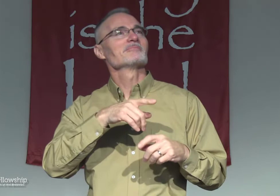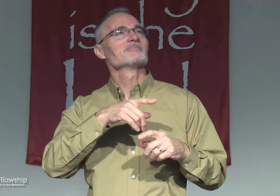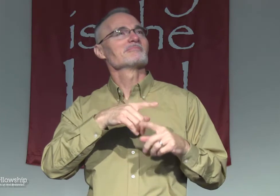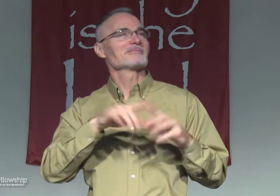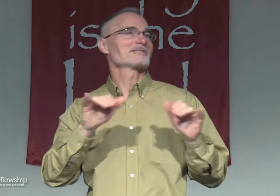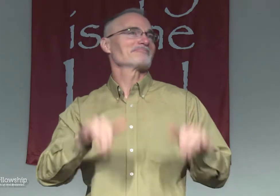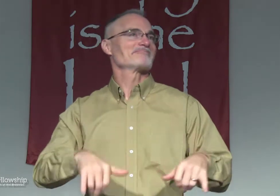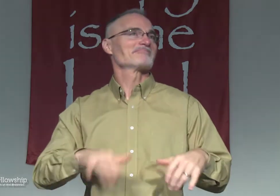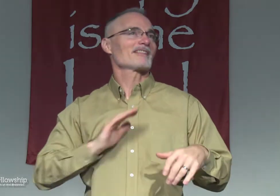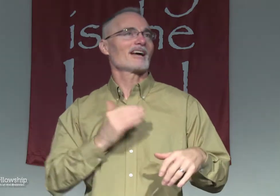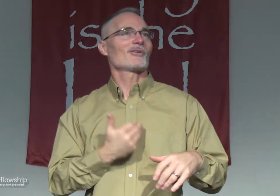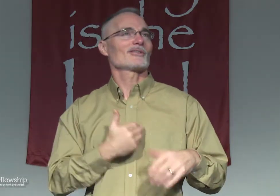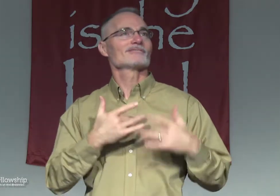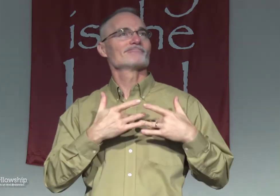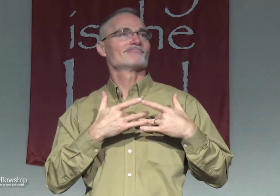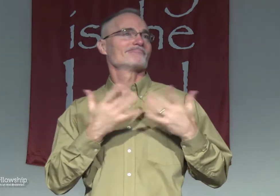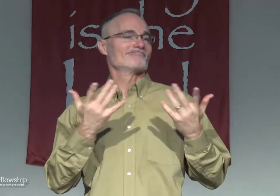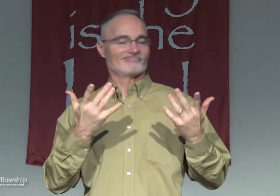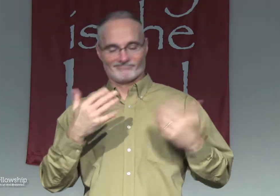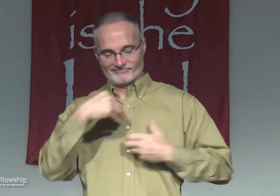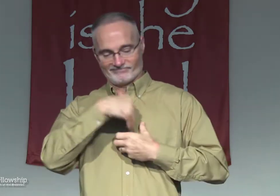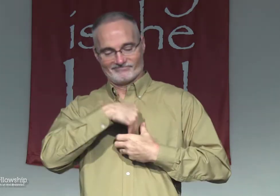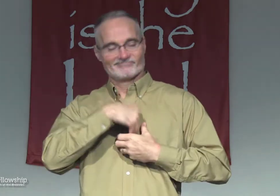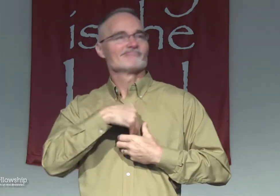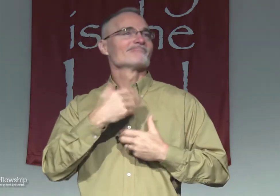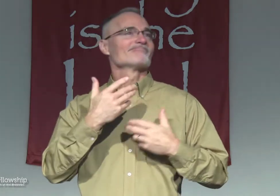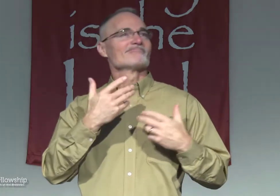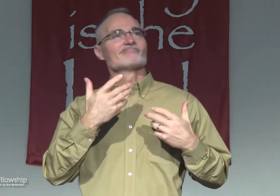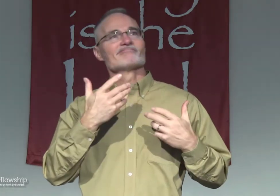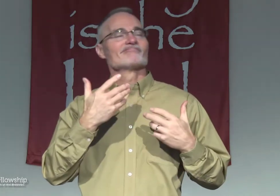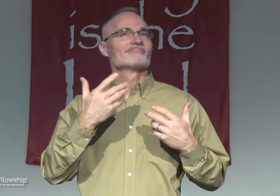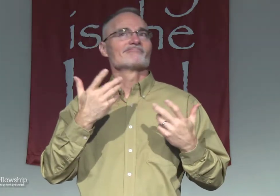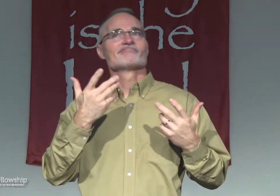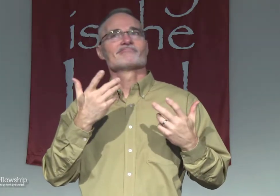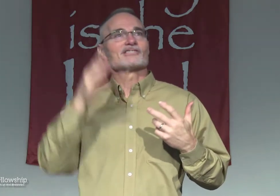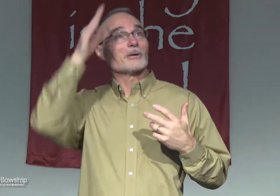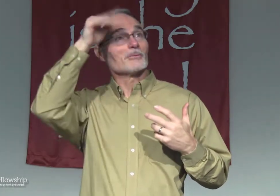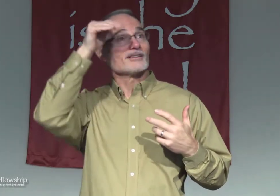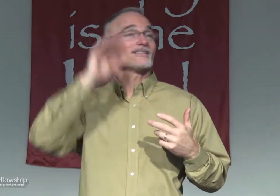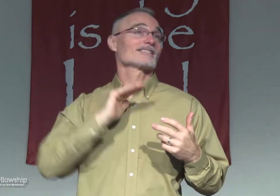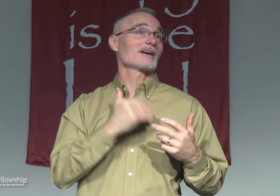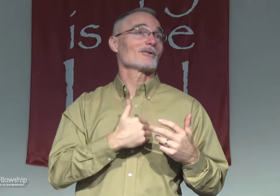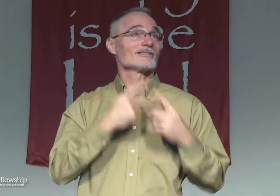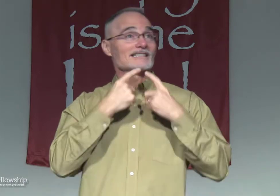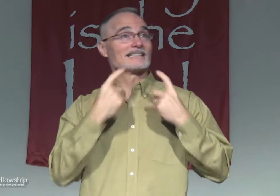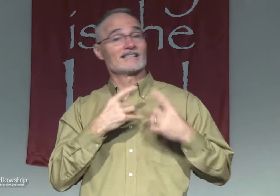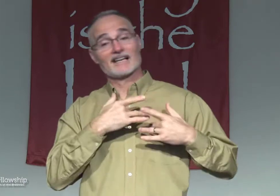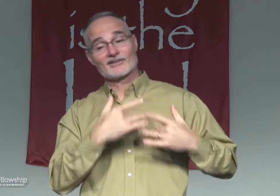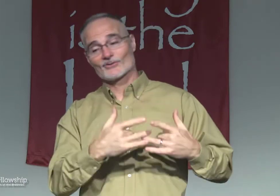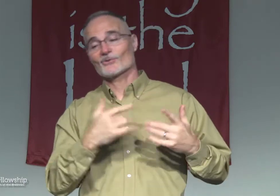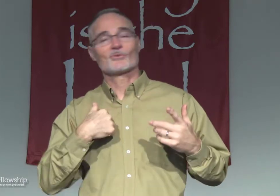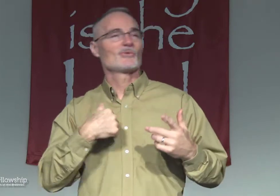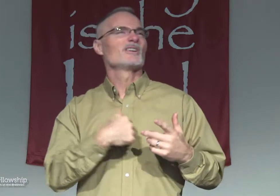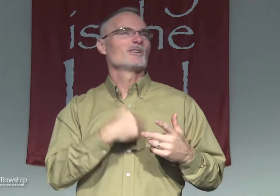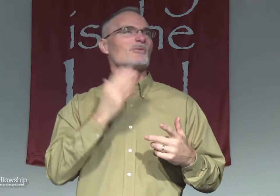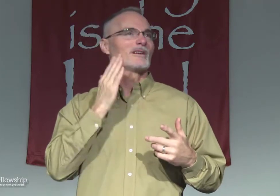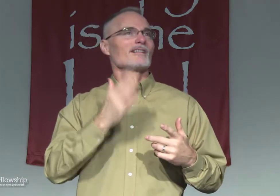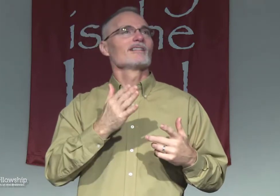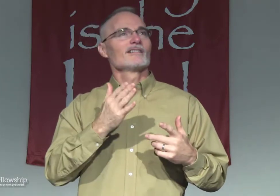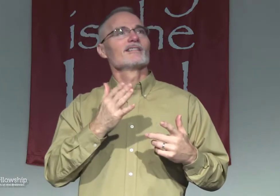And we know that resisting it seems silly, but yet still we do it, right? Our own stubbornness, our own sin